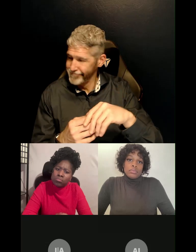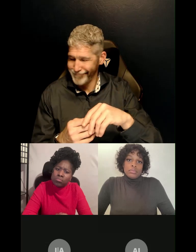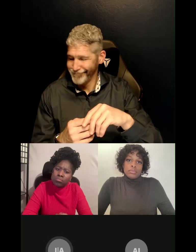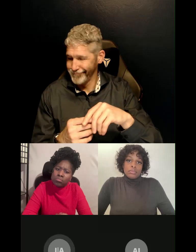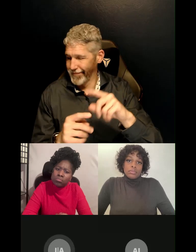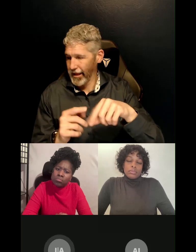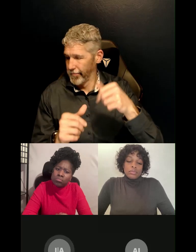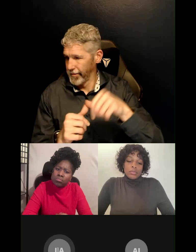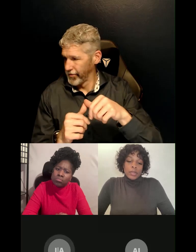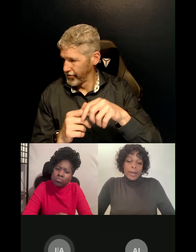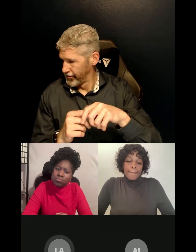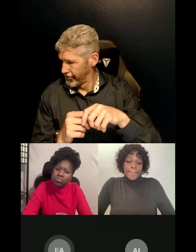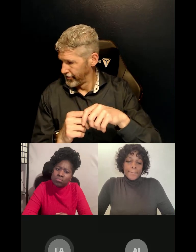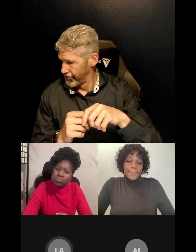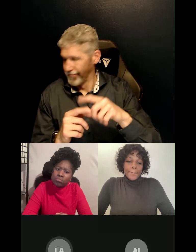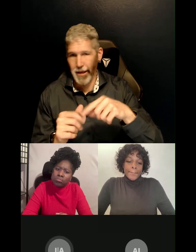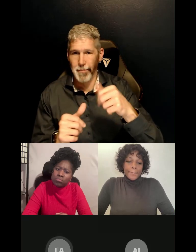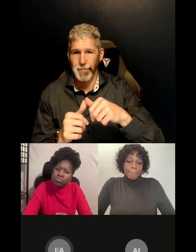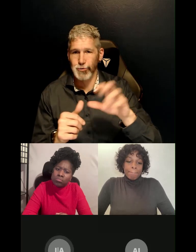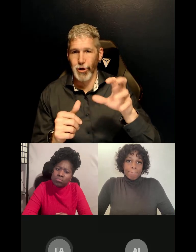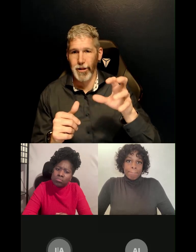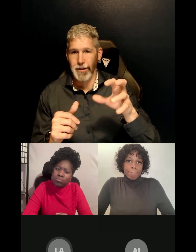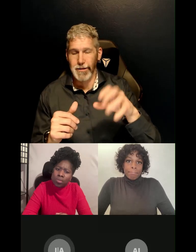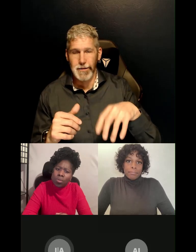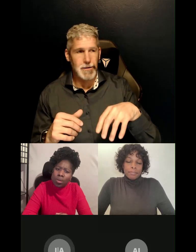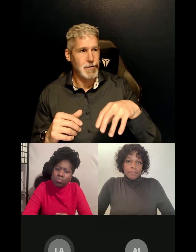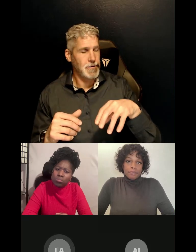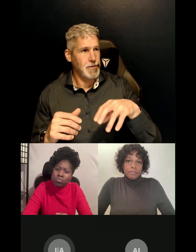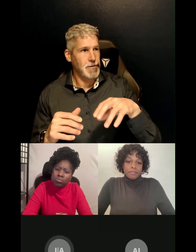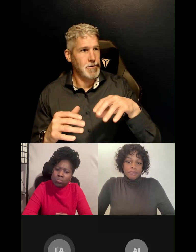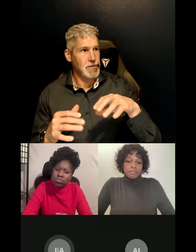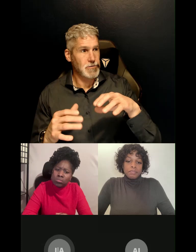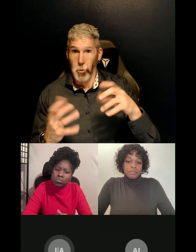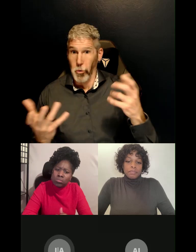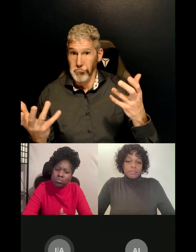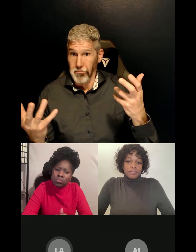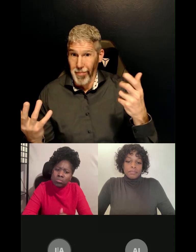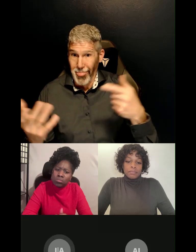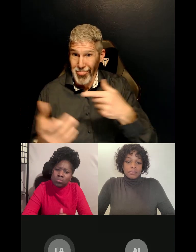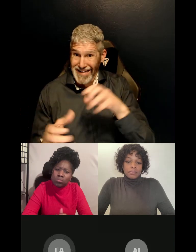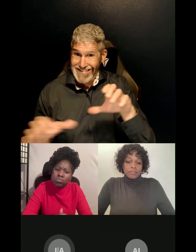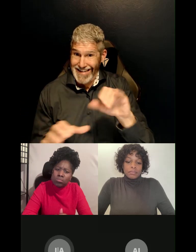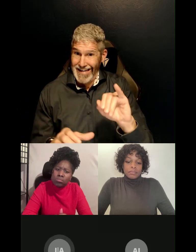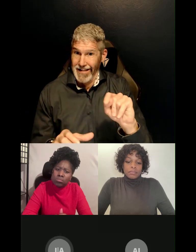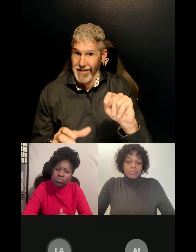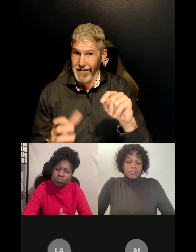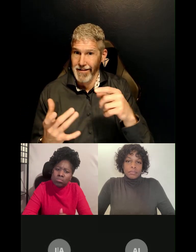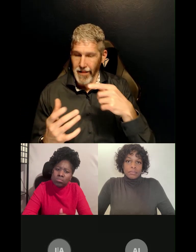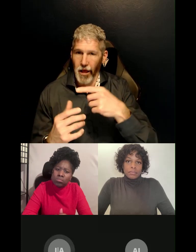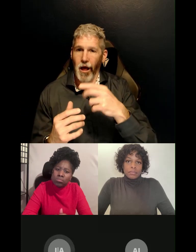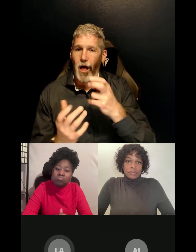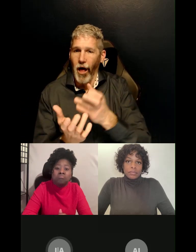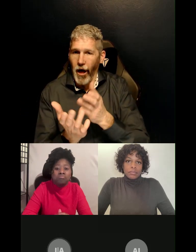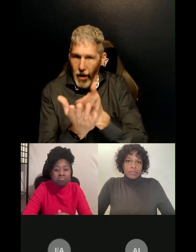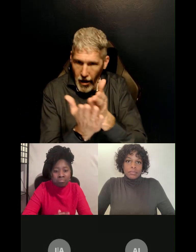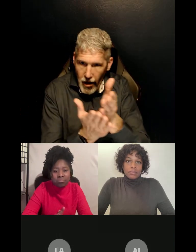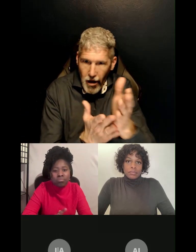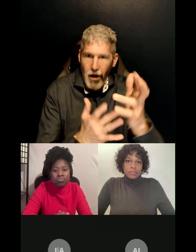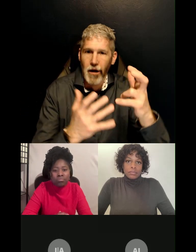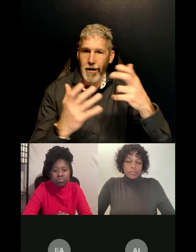by, I can't remember who bought their show. I forget which channel bought their show, but they did